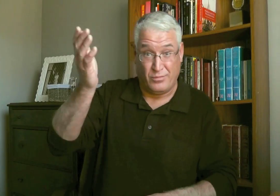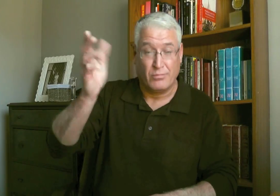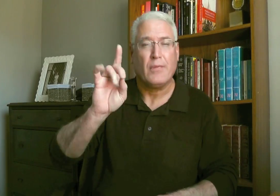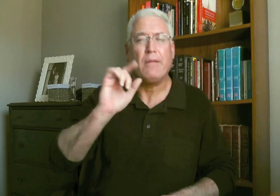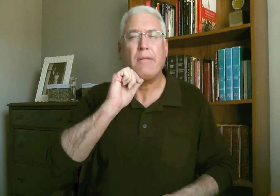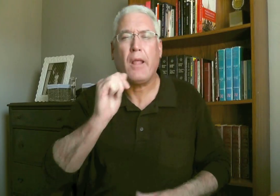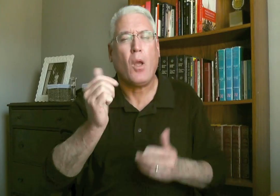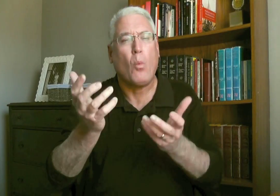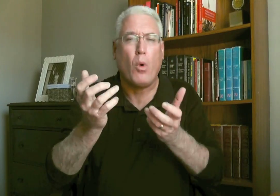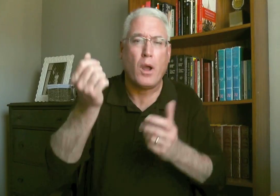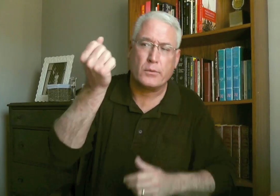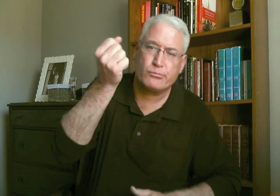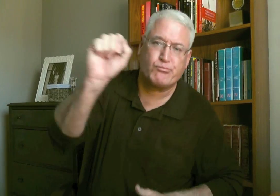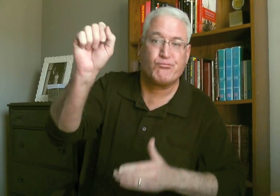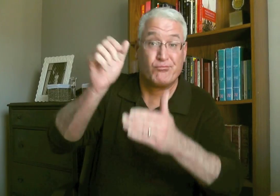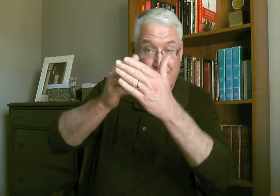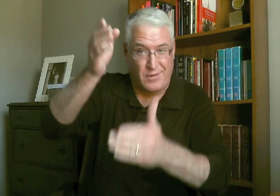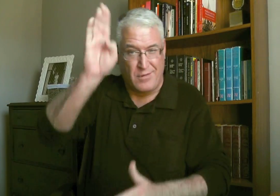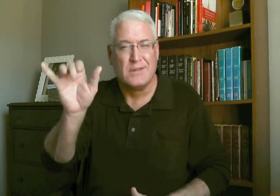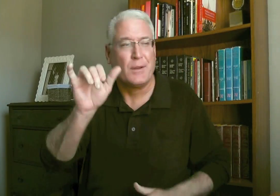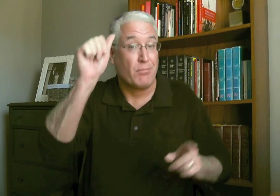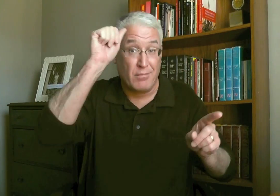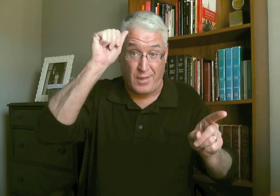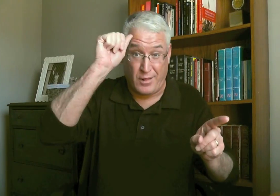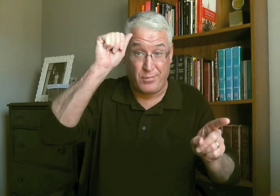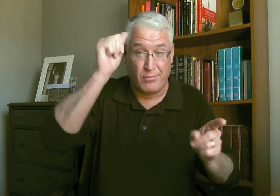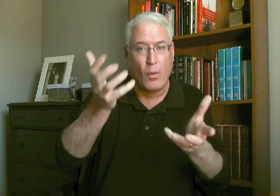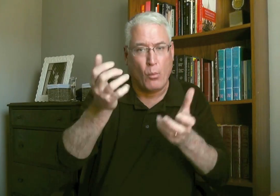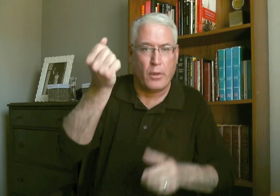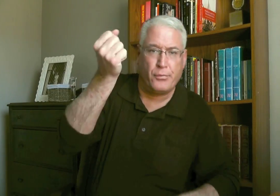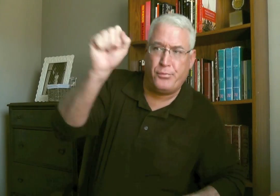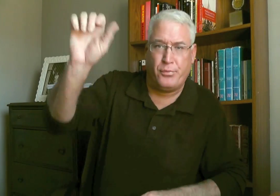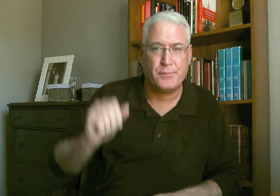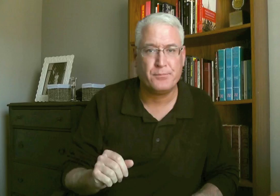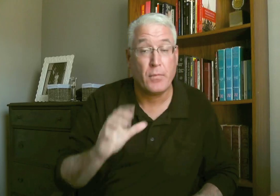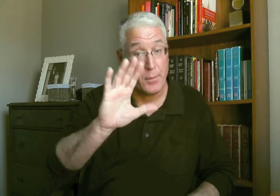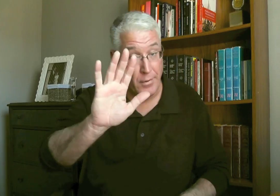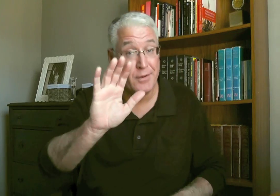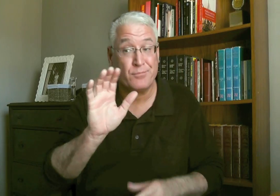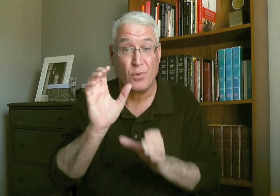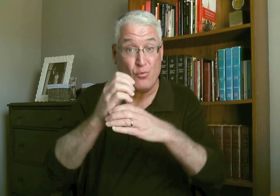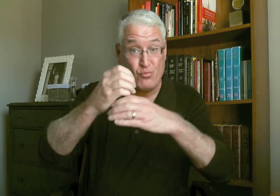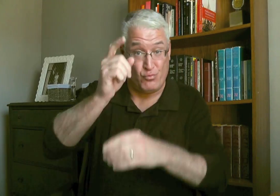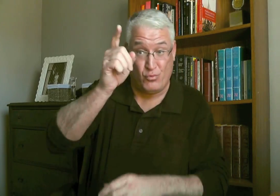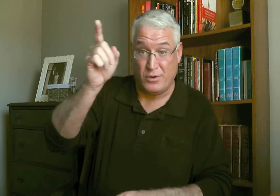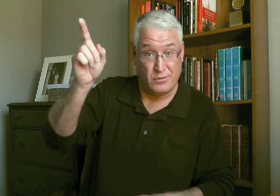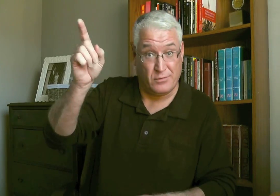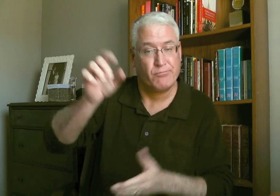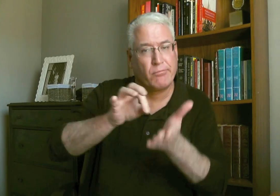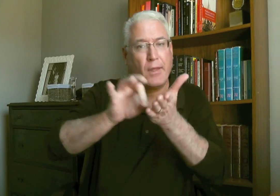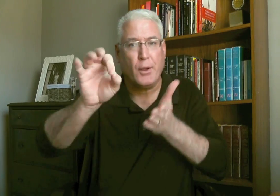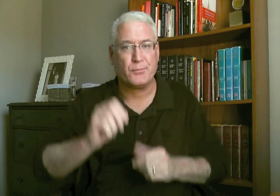Creation did not want to rebel against God, but Adam, he did want to rebel.